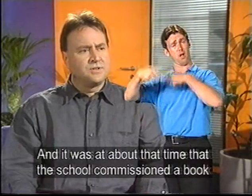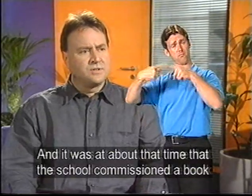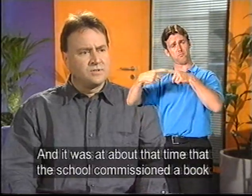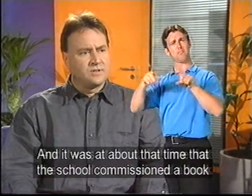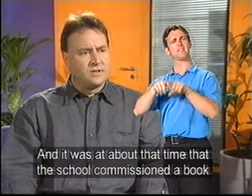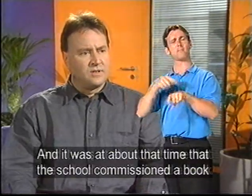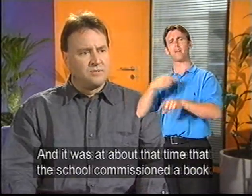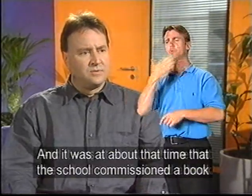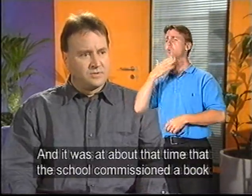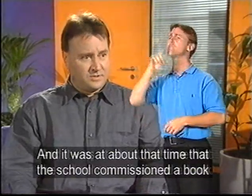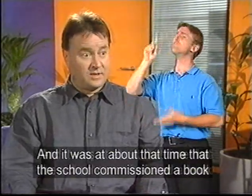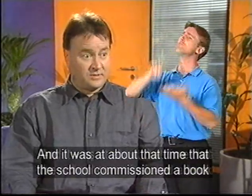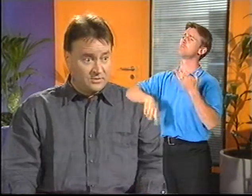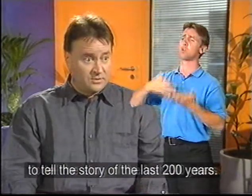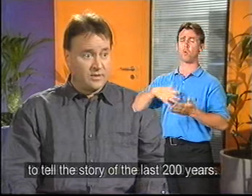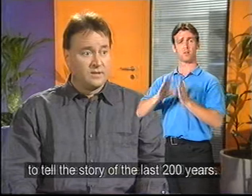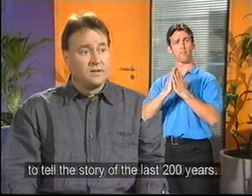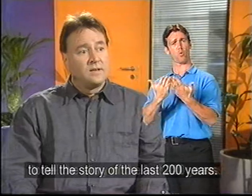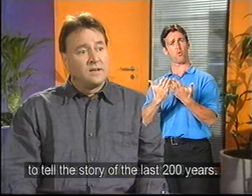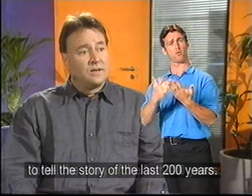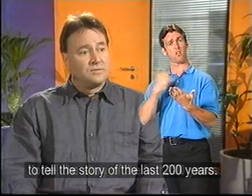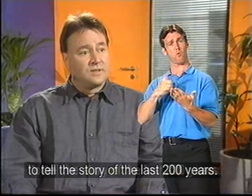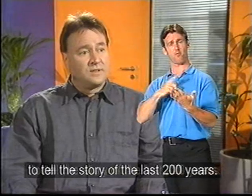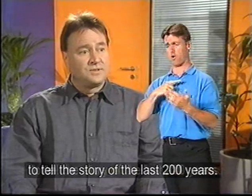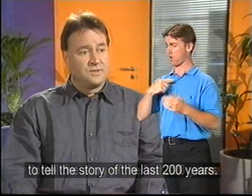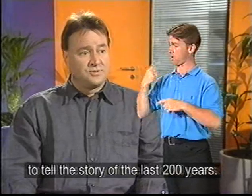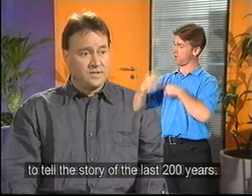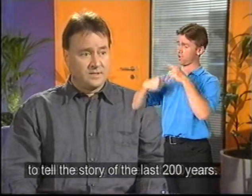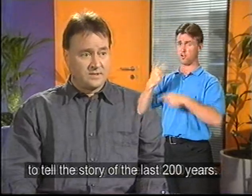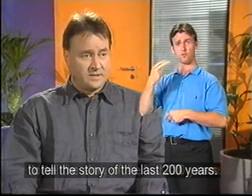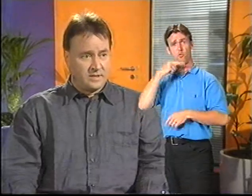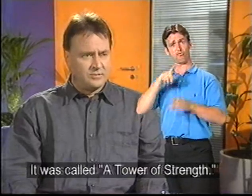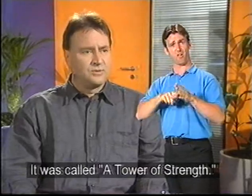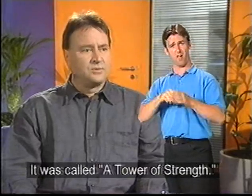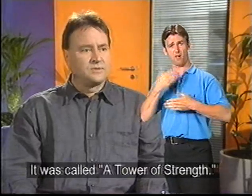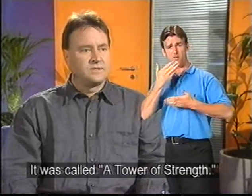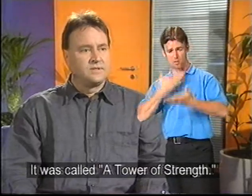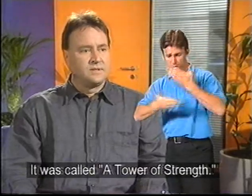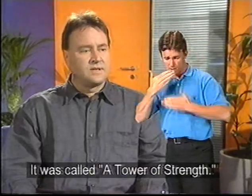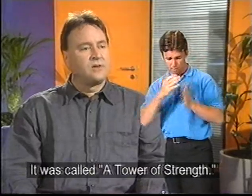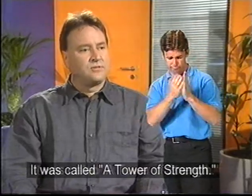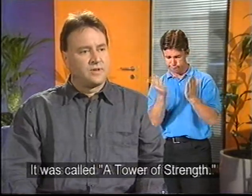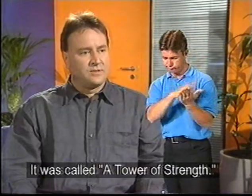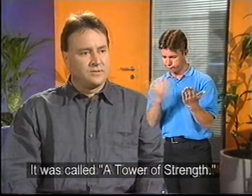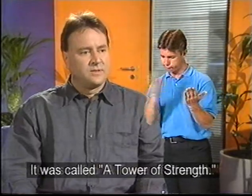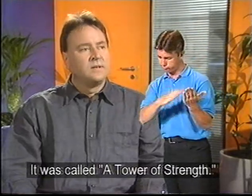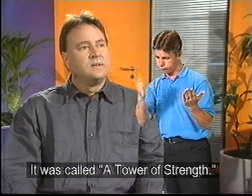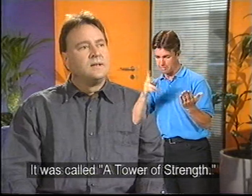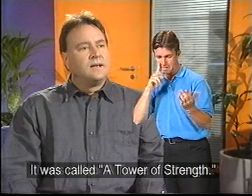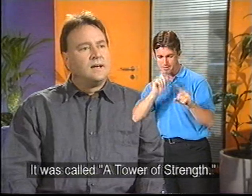commissioned a book to tell the story of the last 200 years. It was called The Tower of Strength.